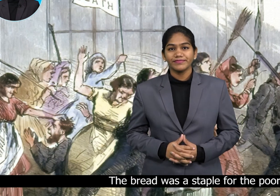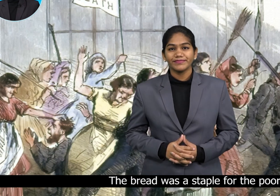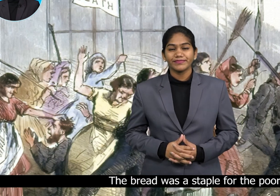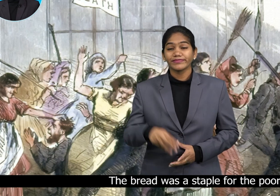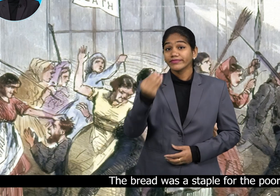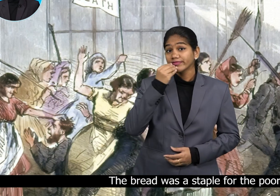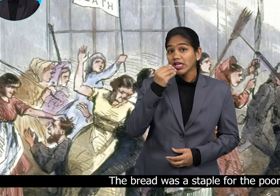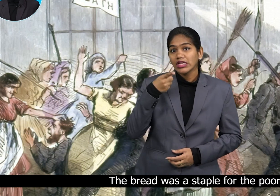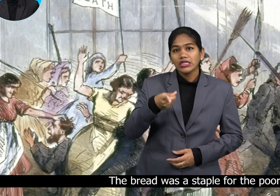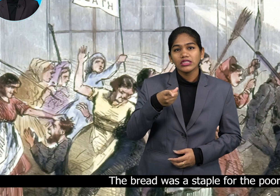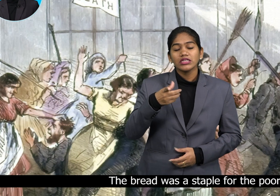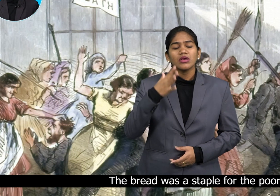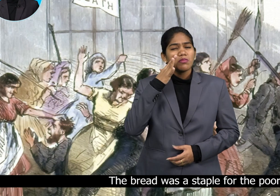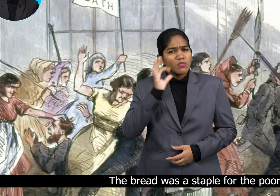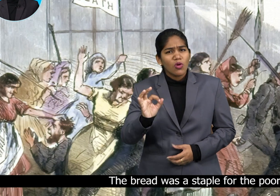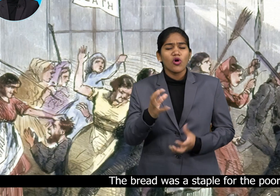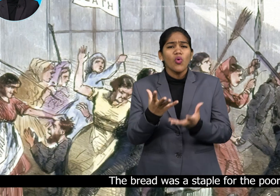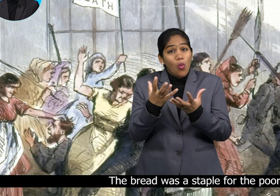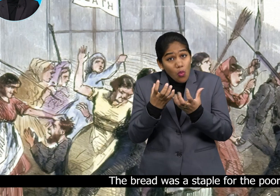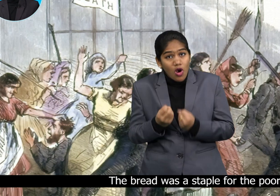The bread was a staple for the poor,